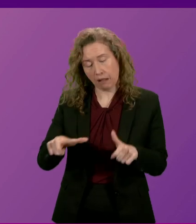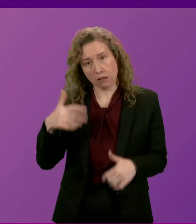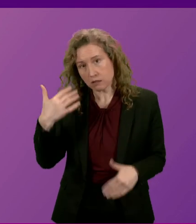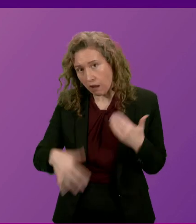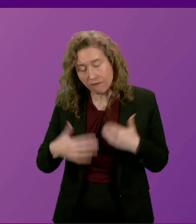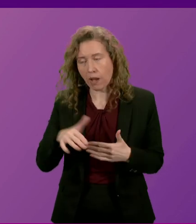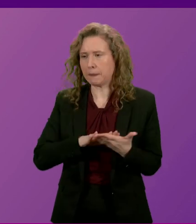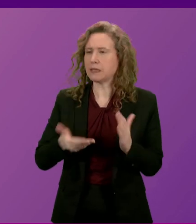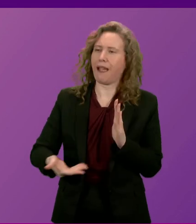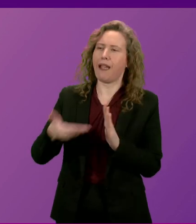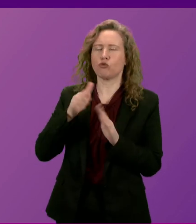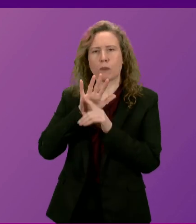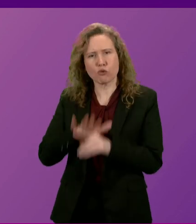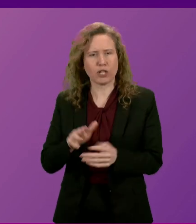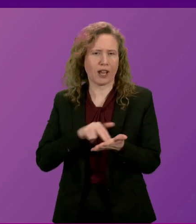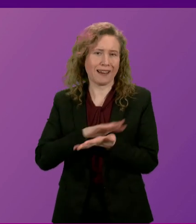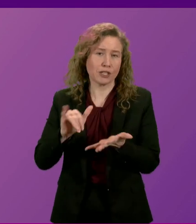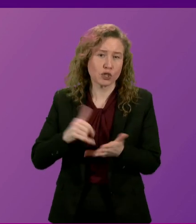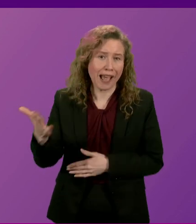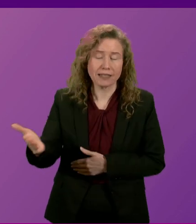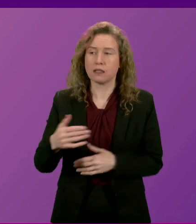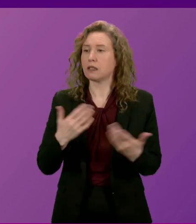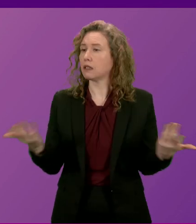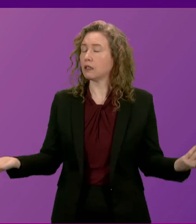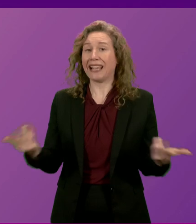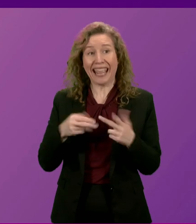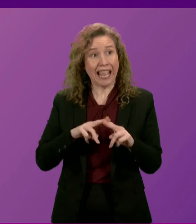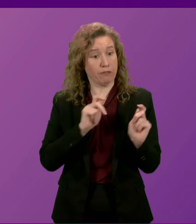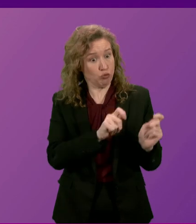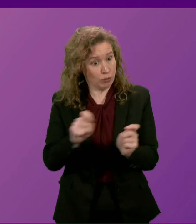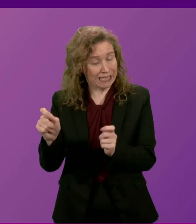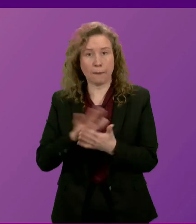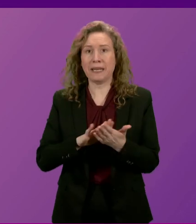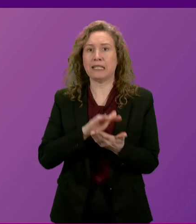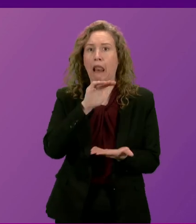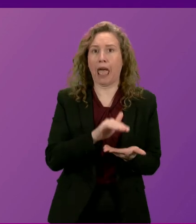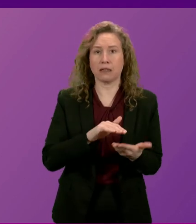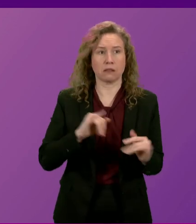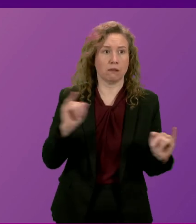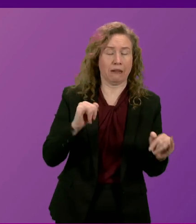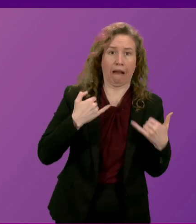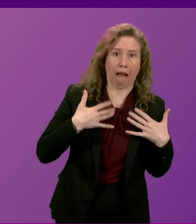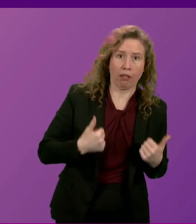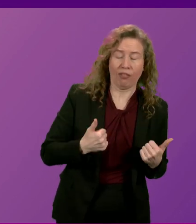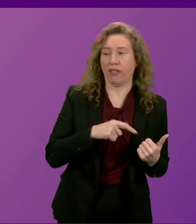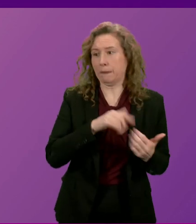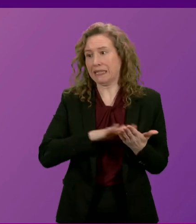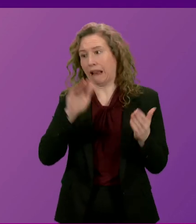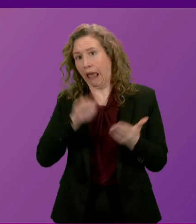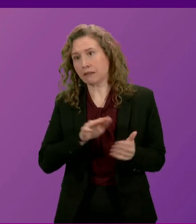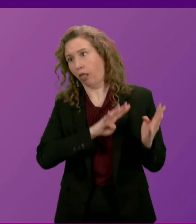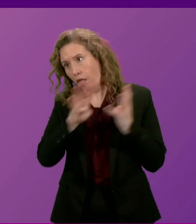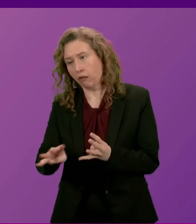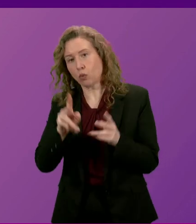pressures to A&Es, solutions that would unlock much-needed capacity in our NHS. Now, the Health Secretary published his winter preparedness